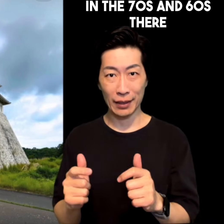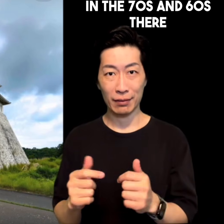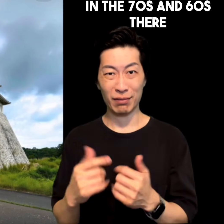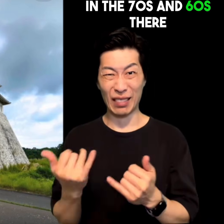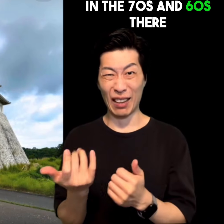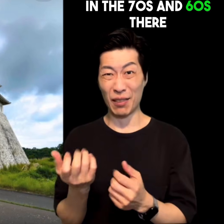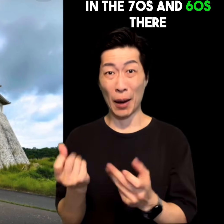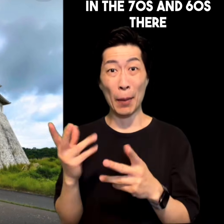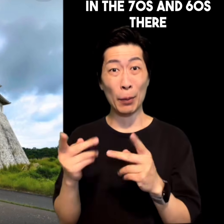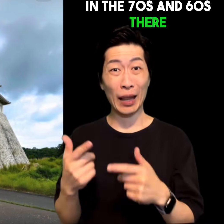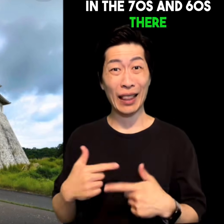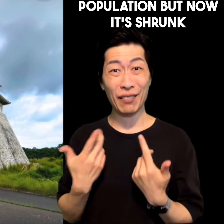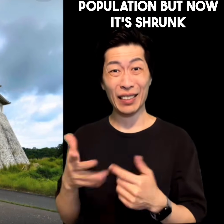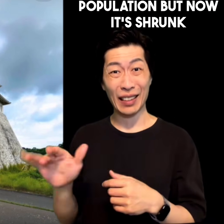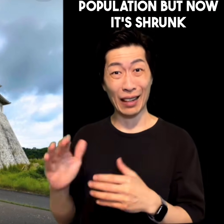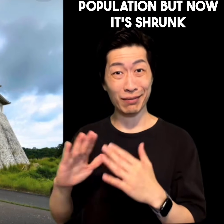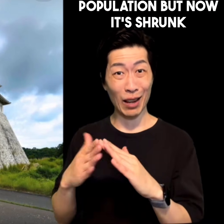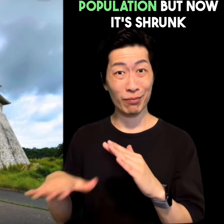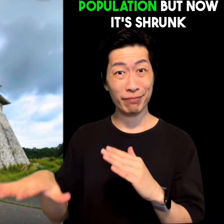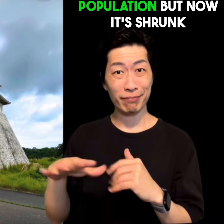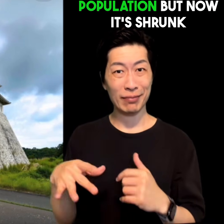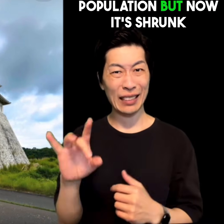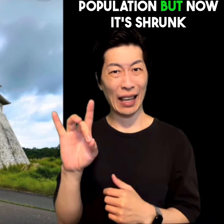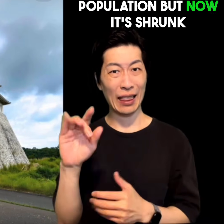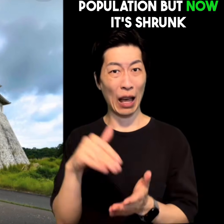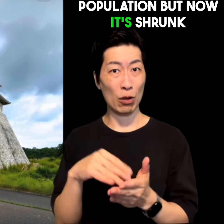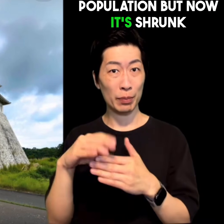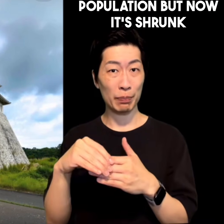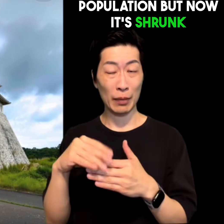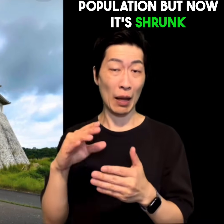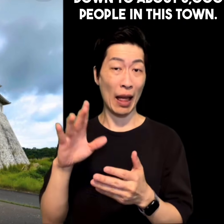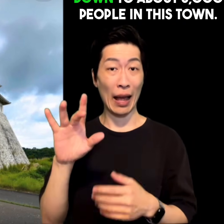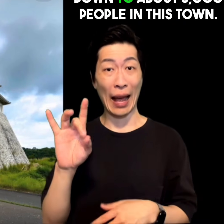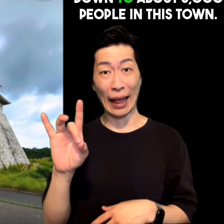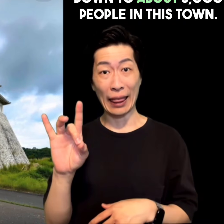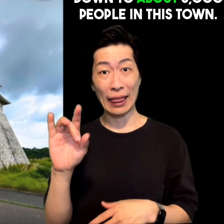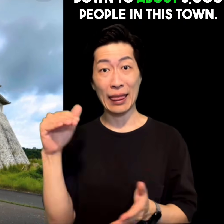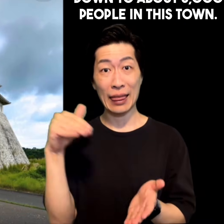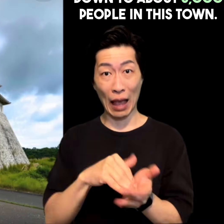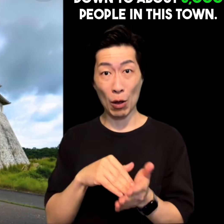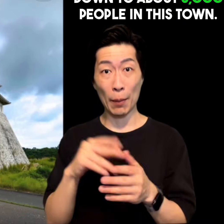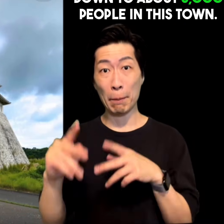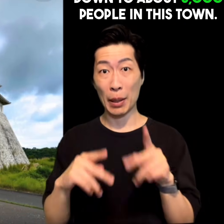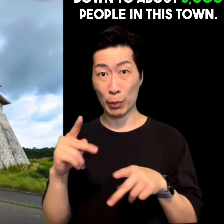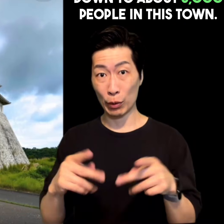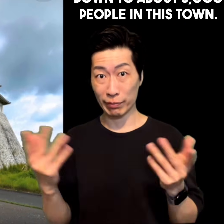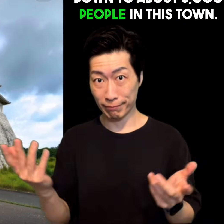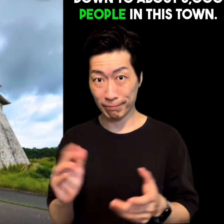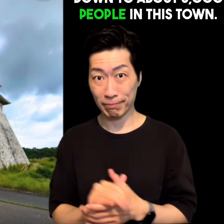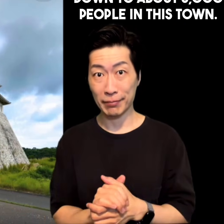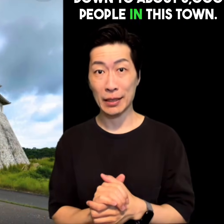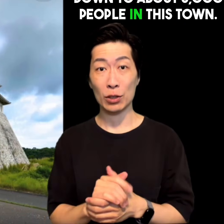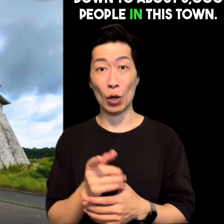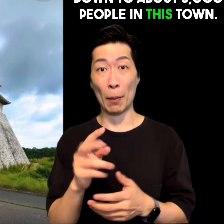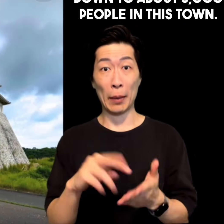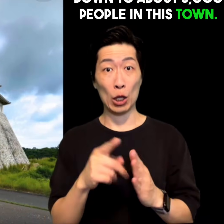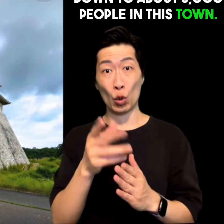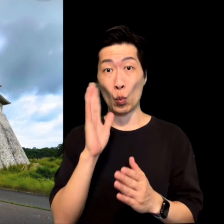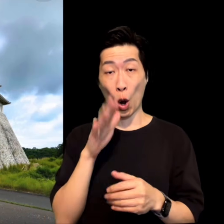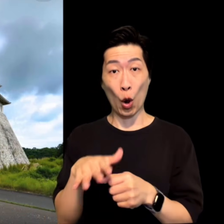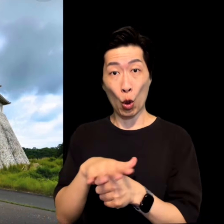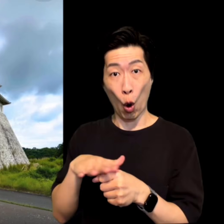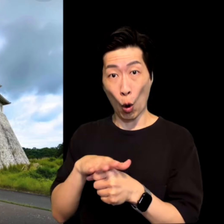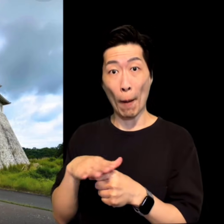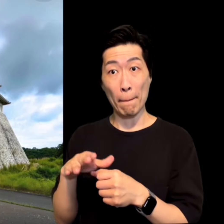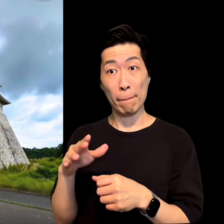and 60s there was a large population, but now it's shrunk down to about 8,000 people in this